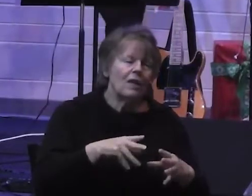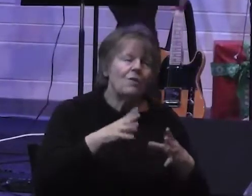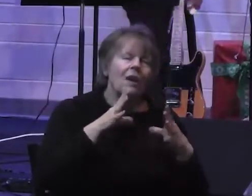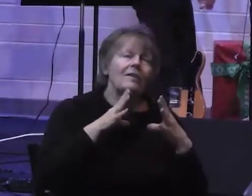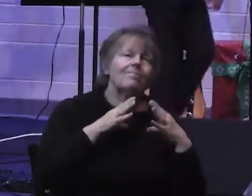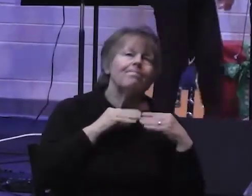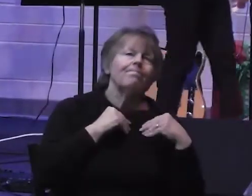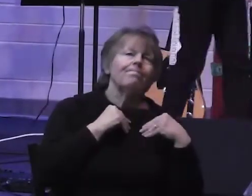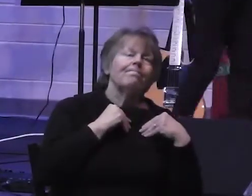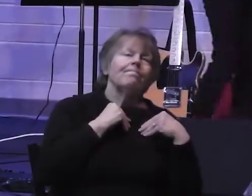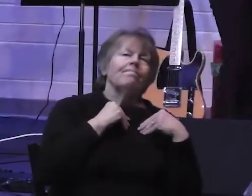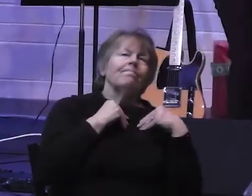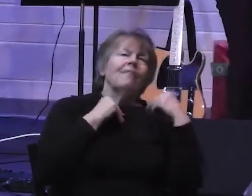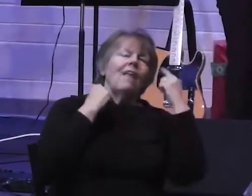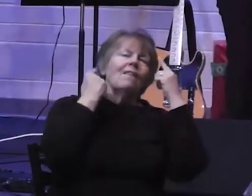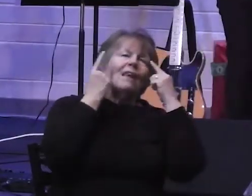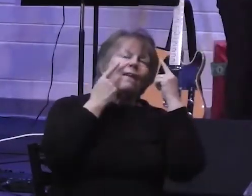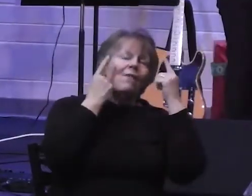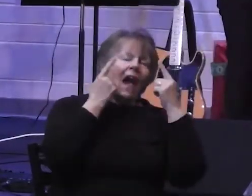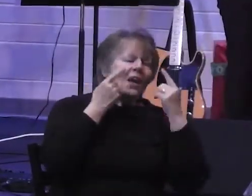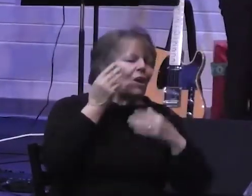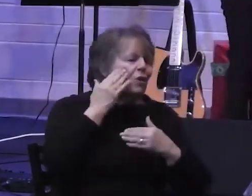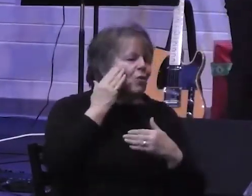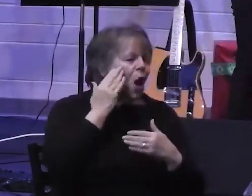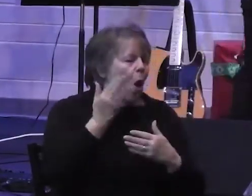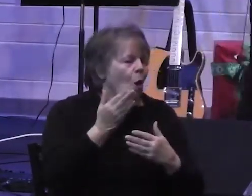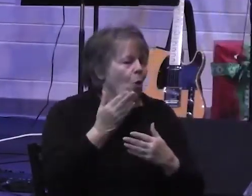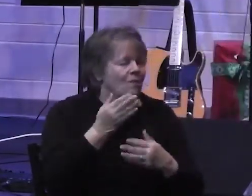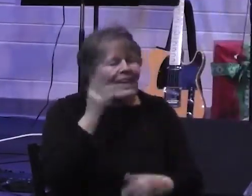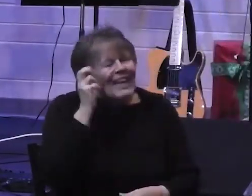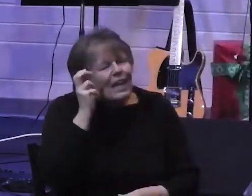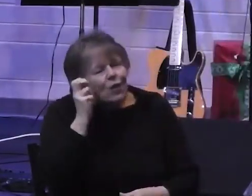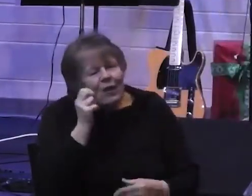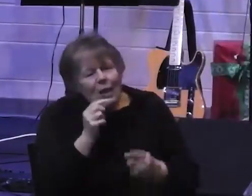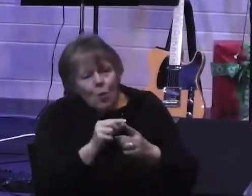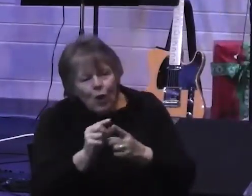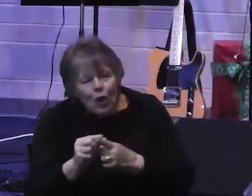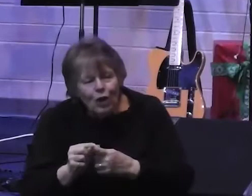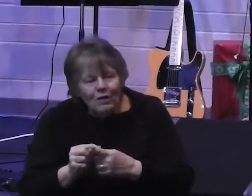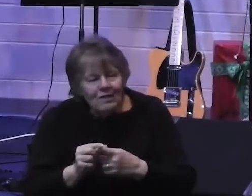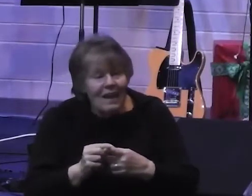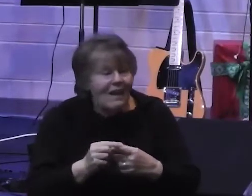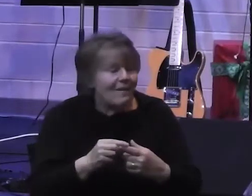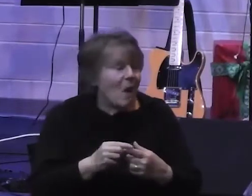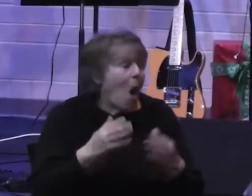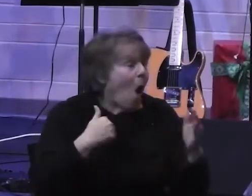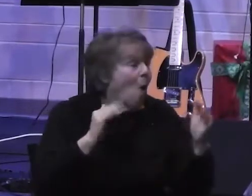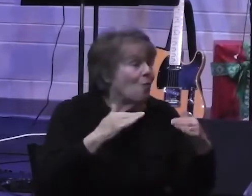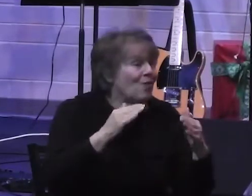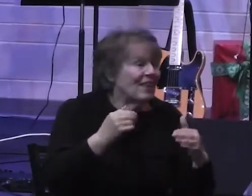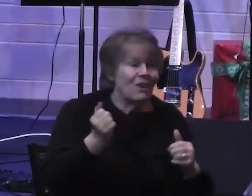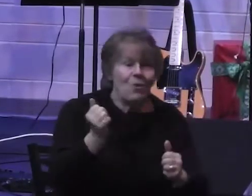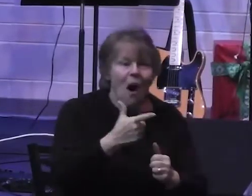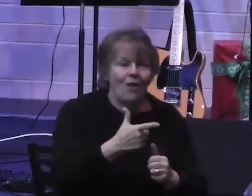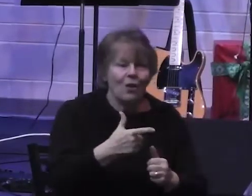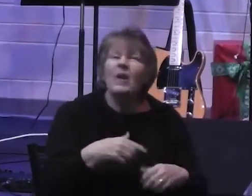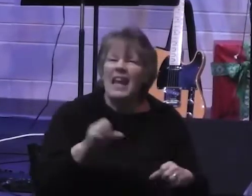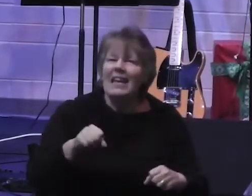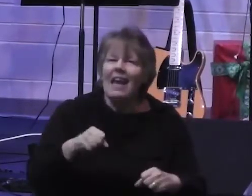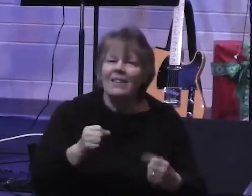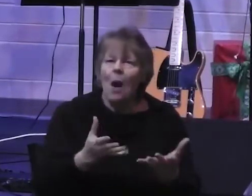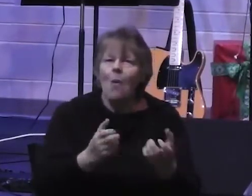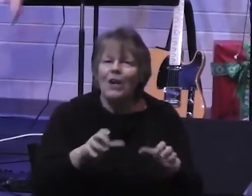And here's why. As you know, just hearing something, right? We heard these words, and maybe, hopefully, you're all going, yes, I want to do